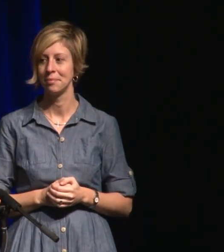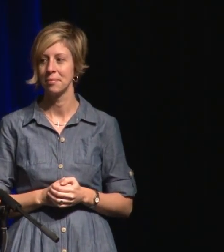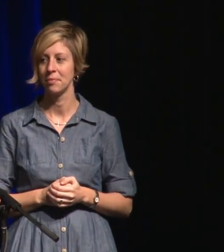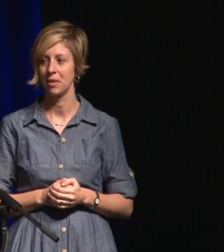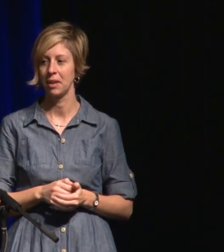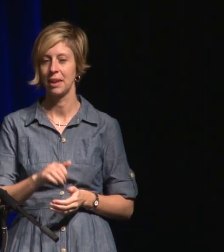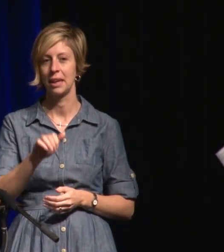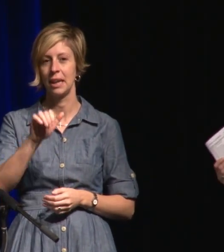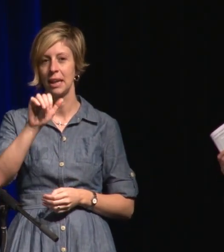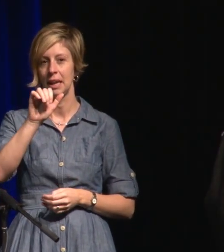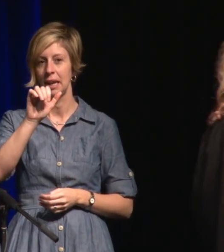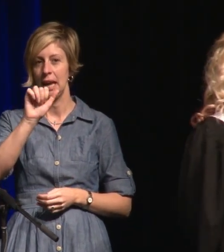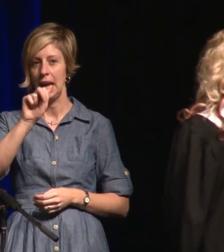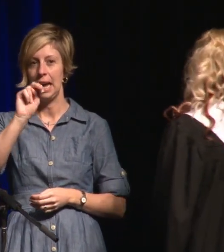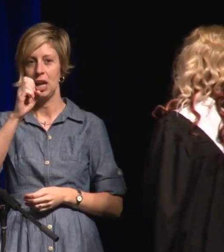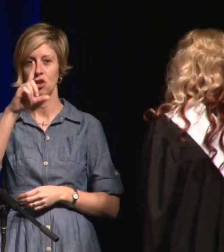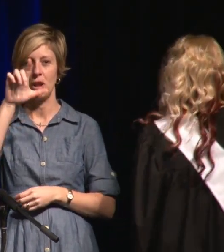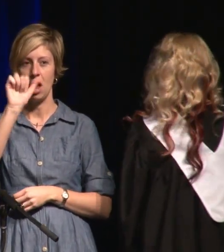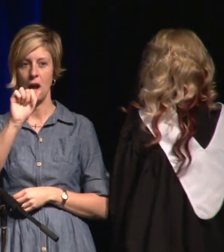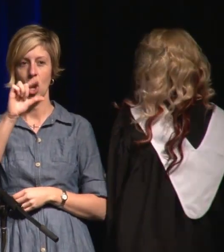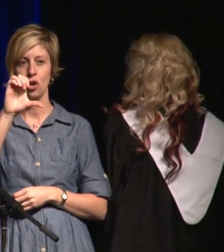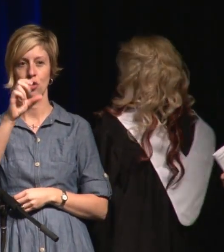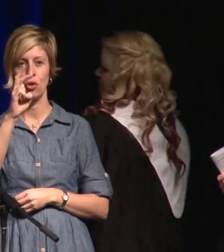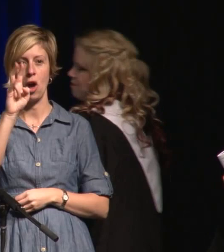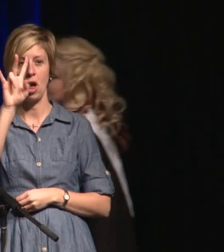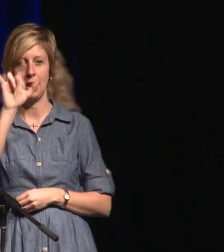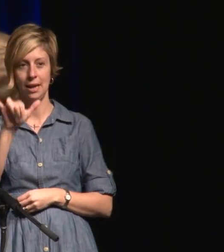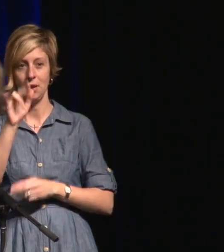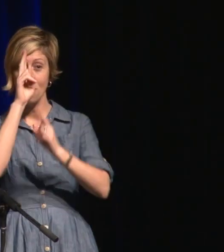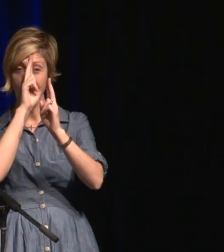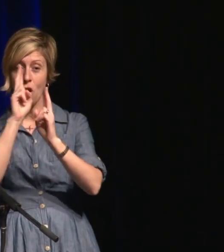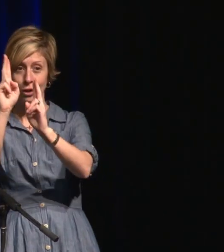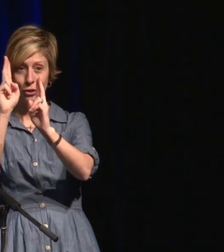Angela Crawley, honors.